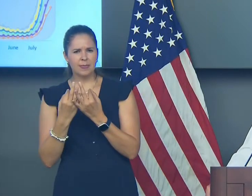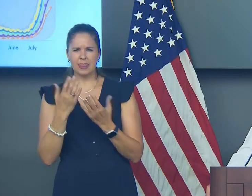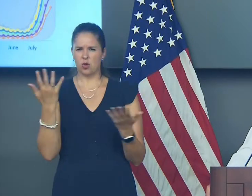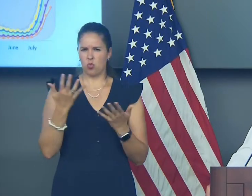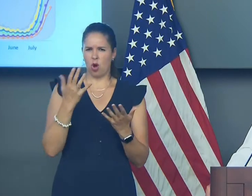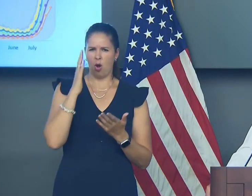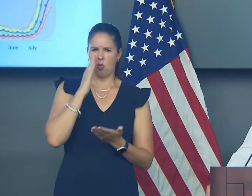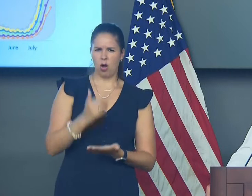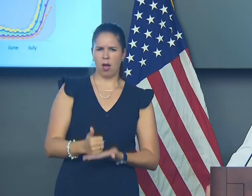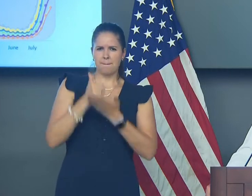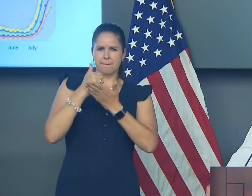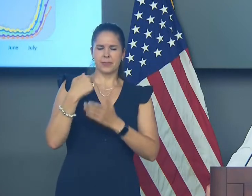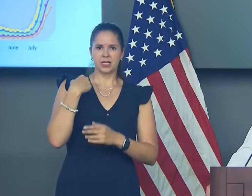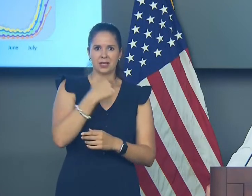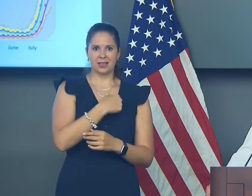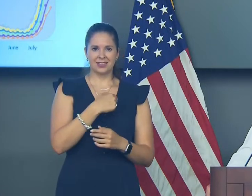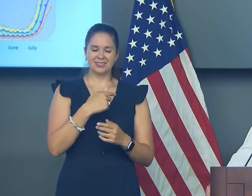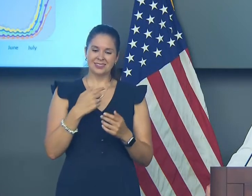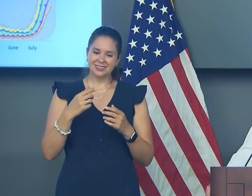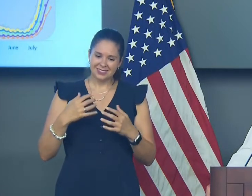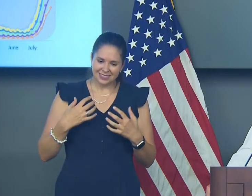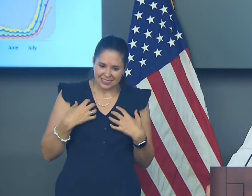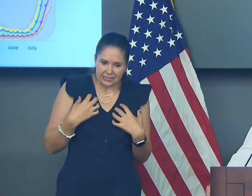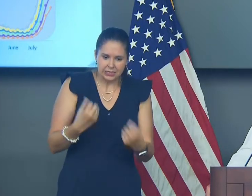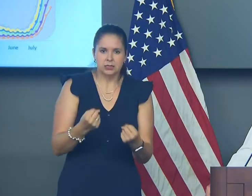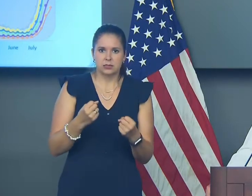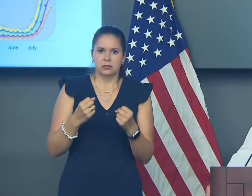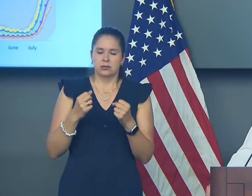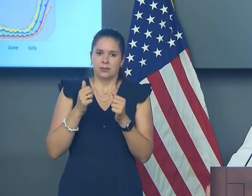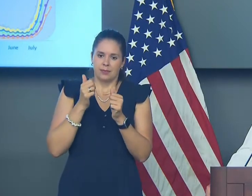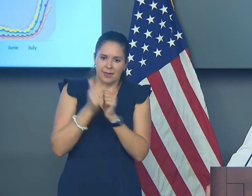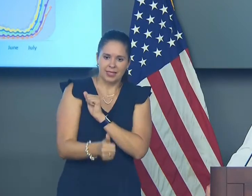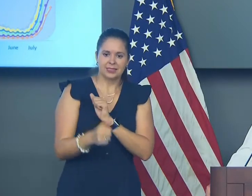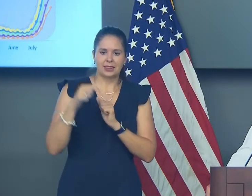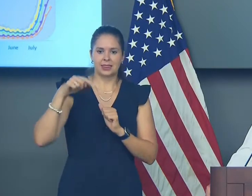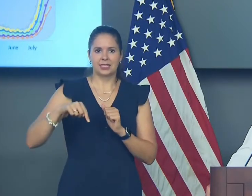get past this surge as soon as possible